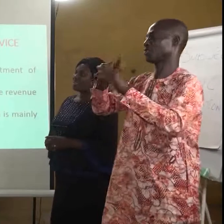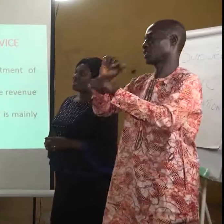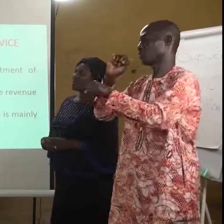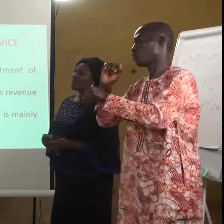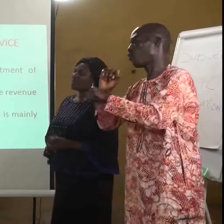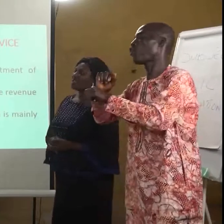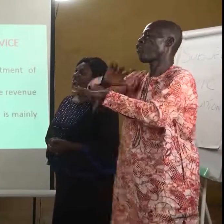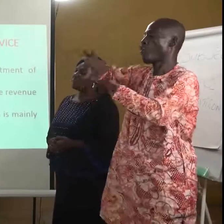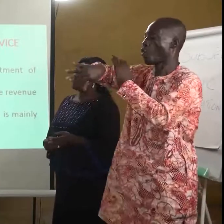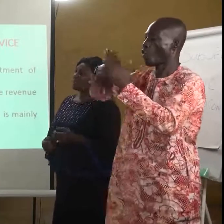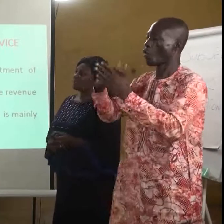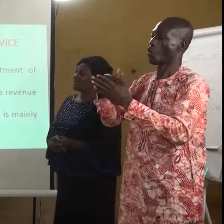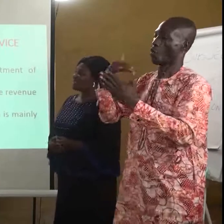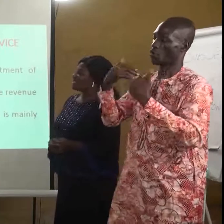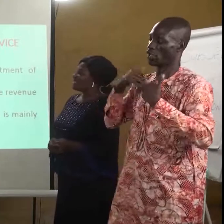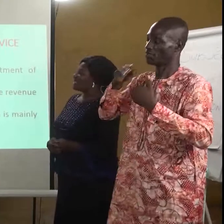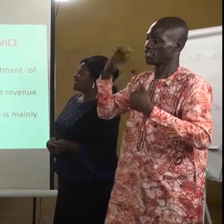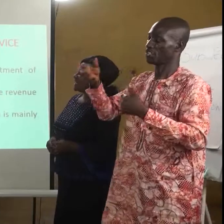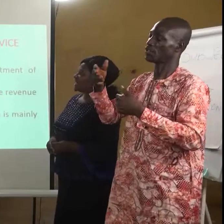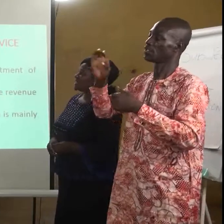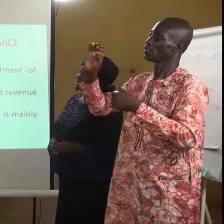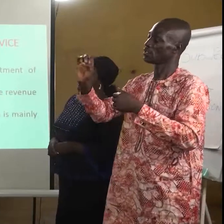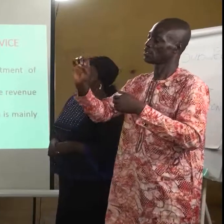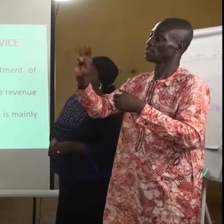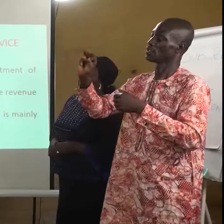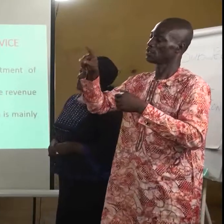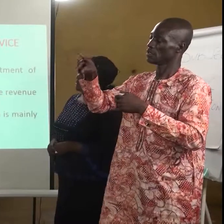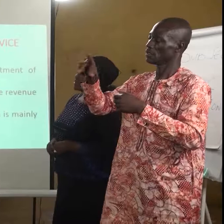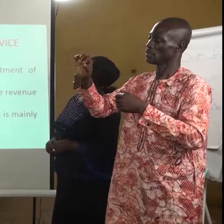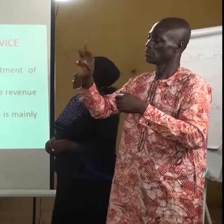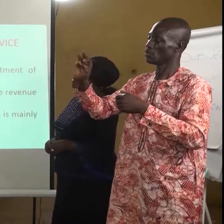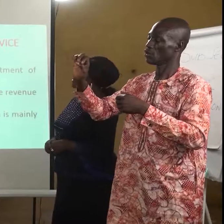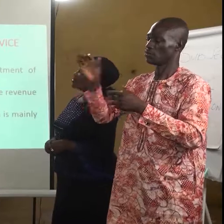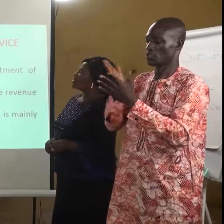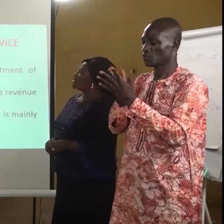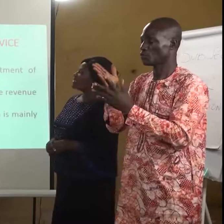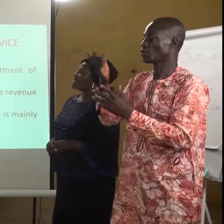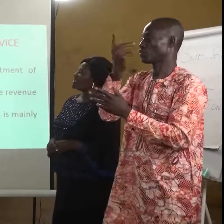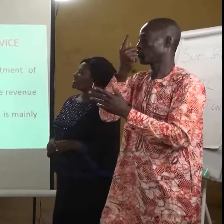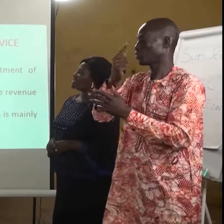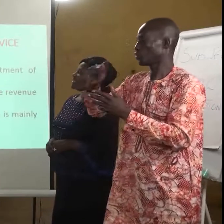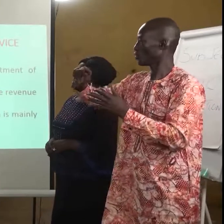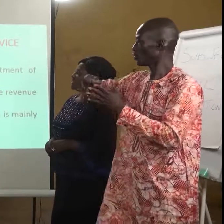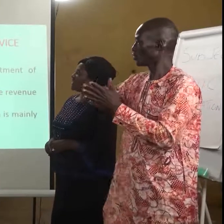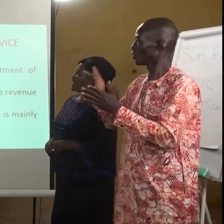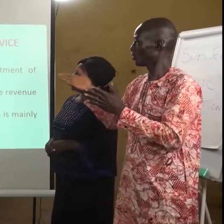officers that are working in the public service, they get their employment through